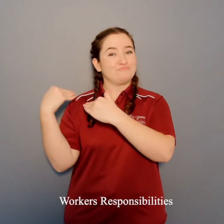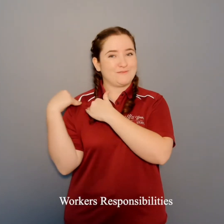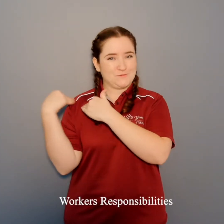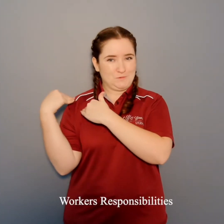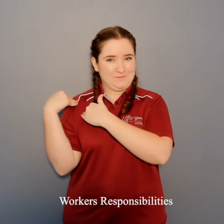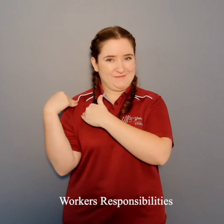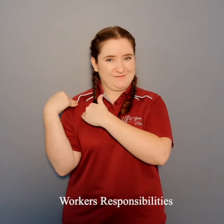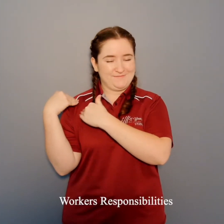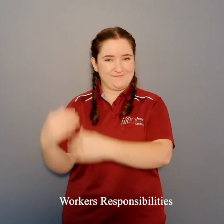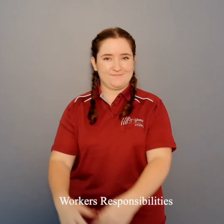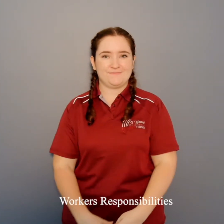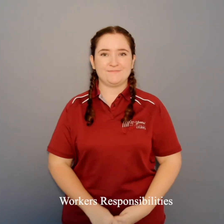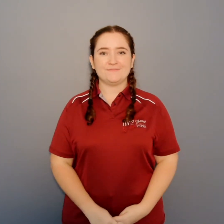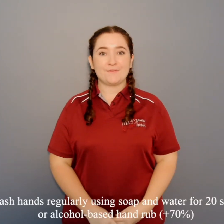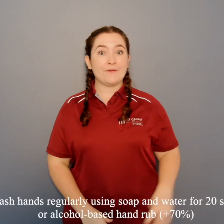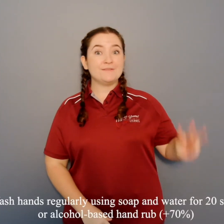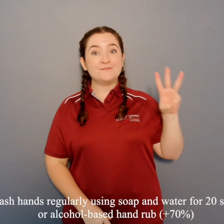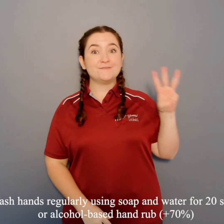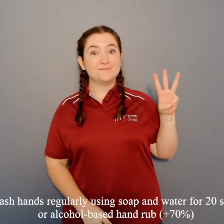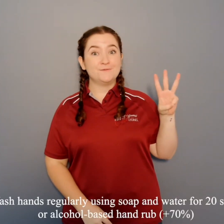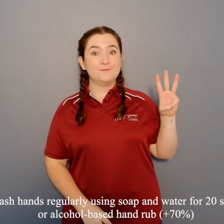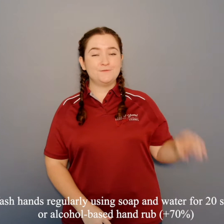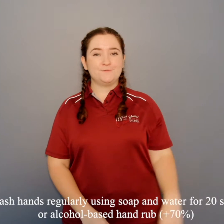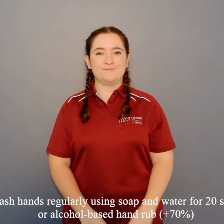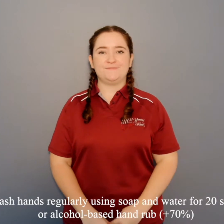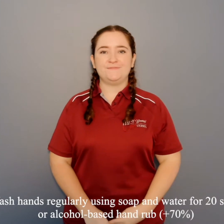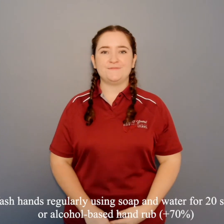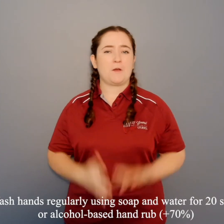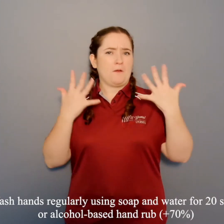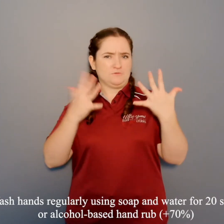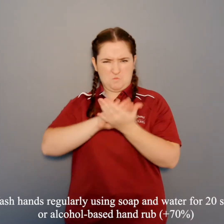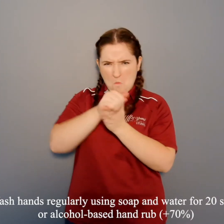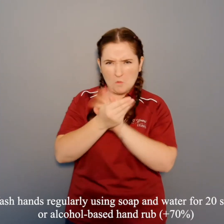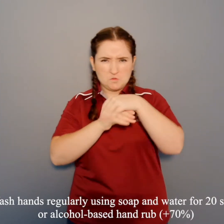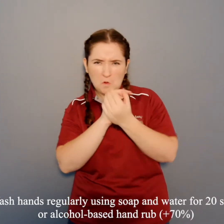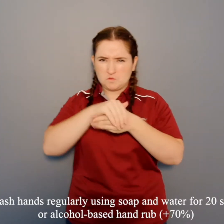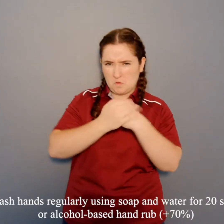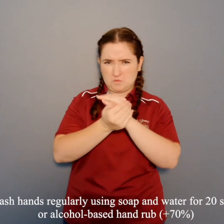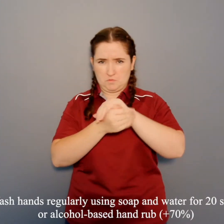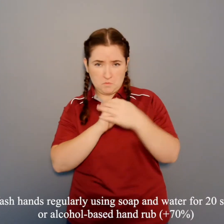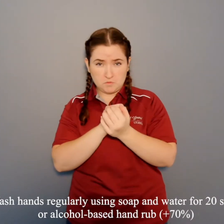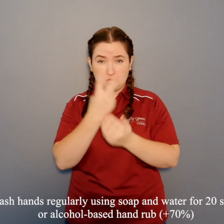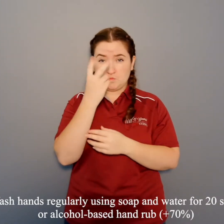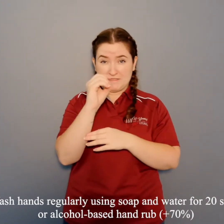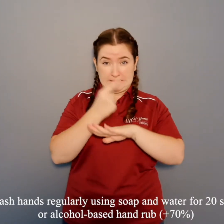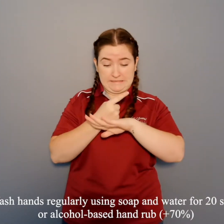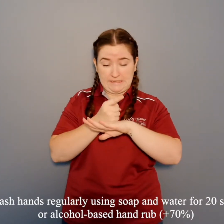So, what are the workers' responsibilities? W. Wash your hands